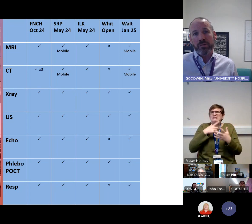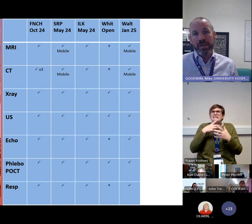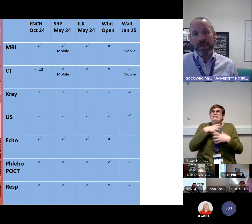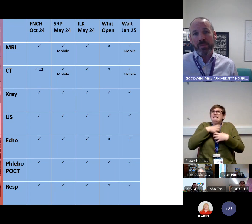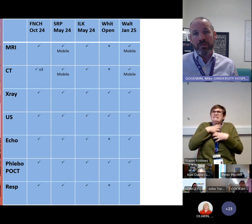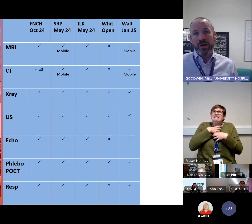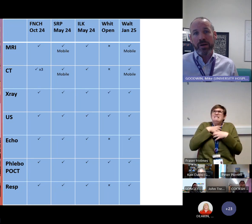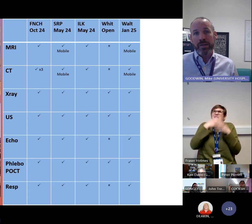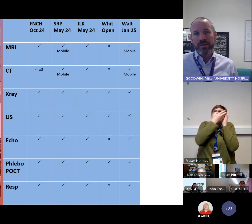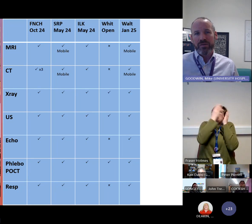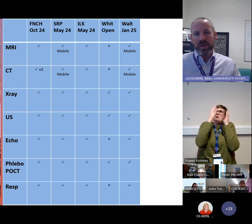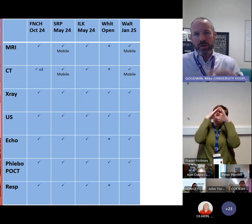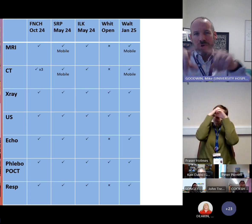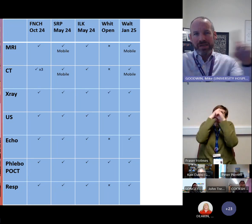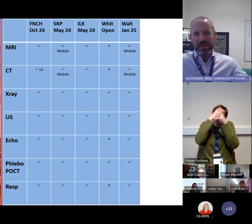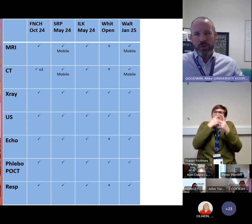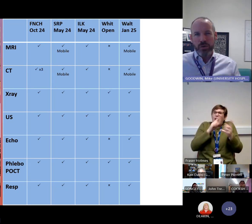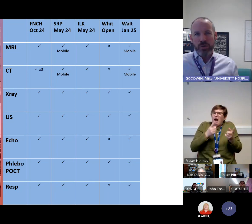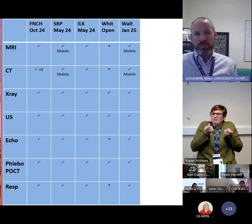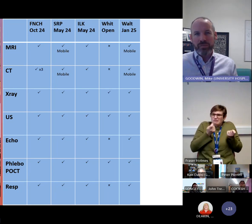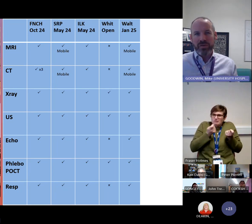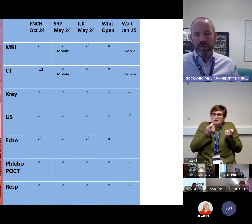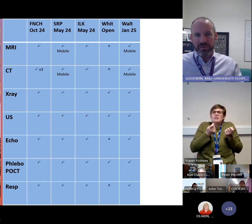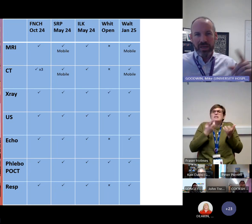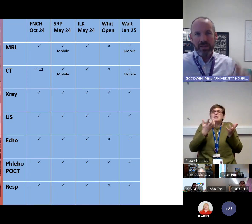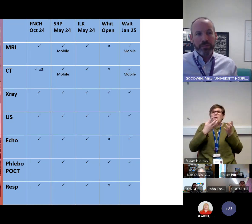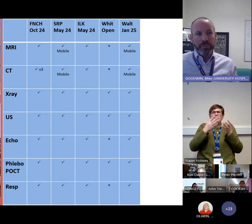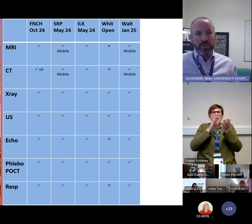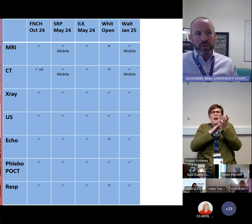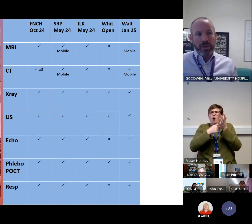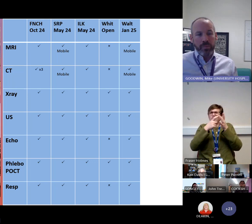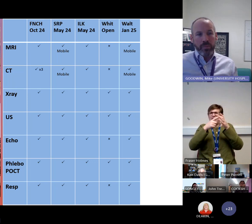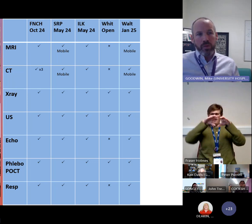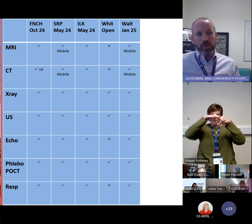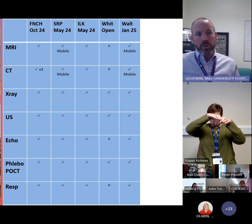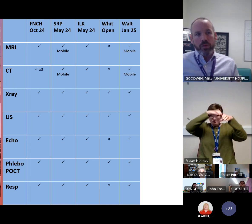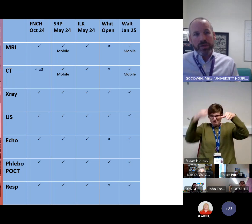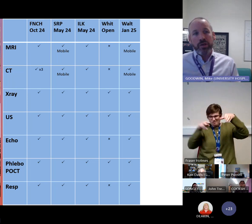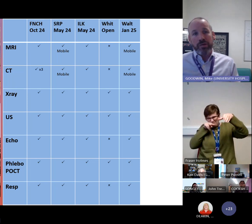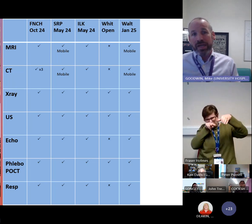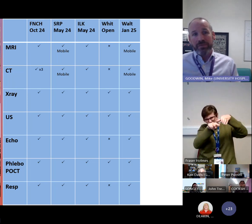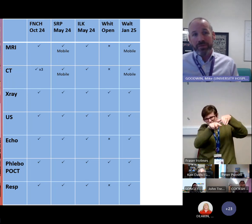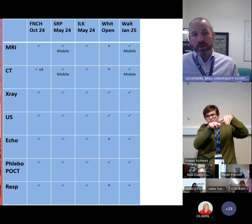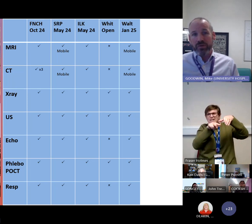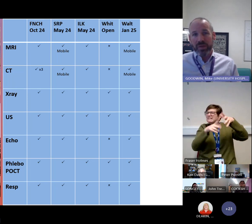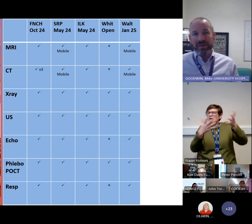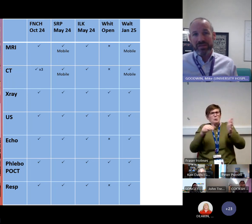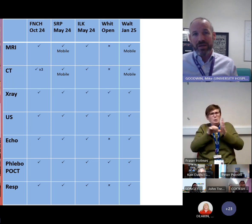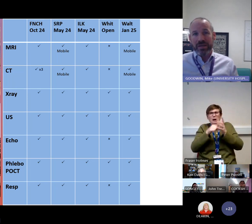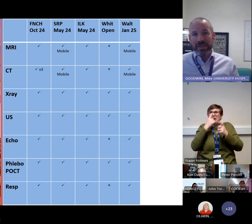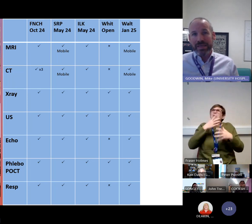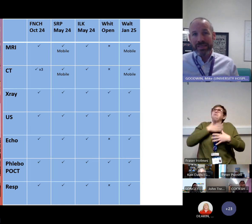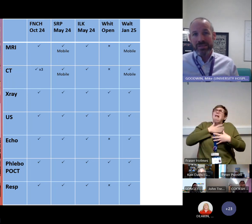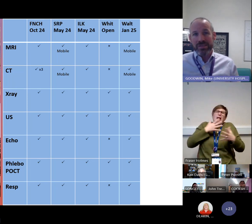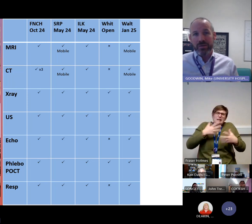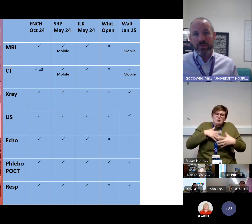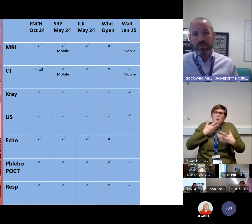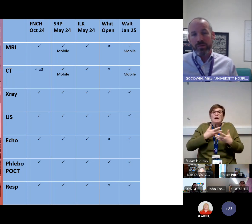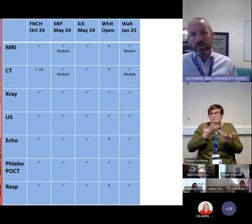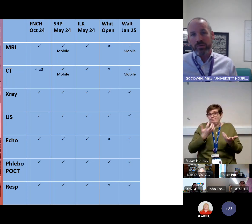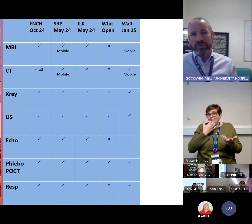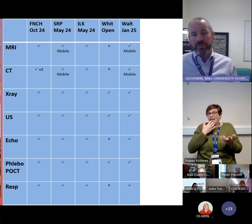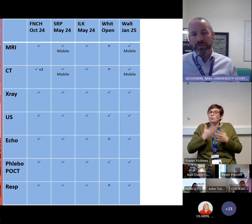can't tolerate an MRI. So an MRI is the donut type scanner. They currently have to go to places like